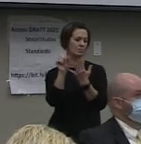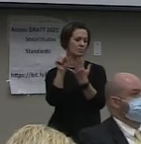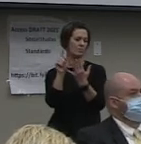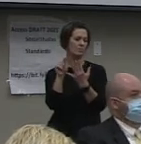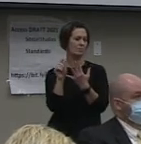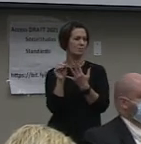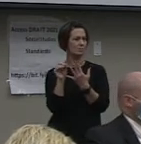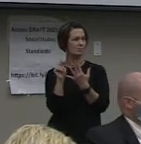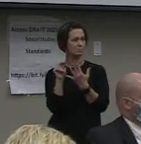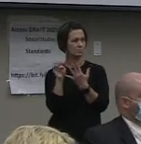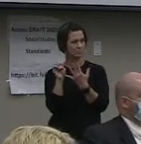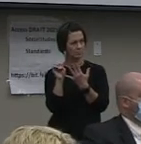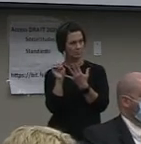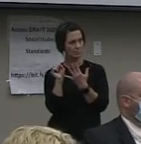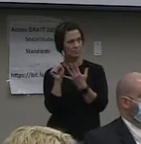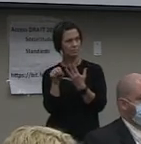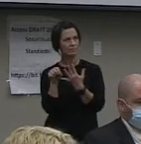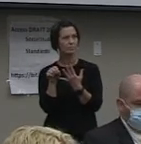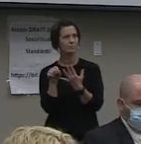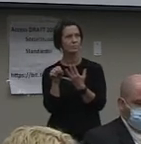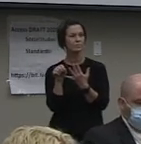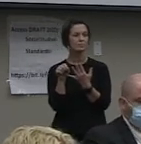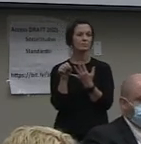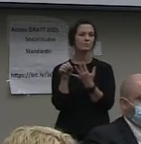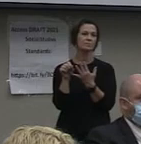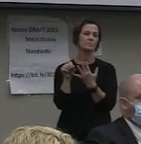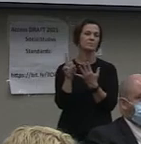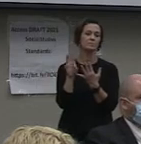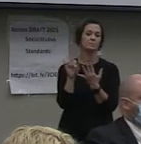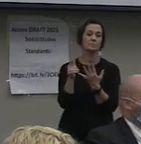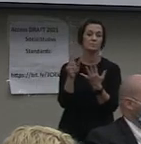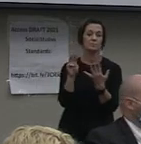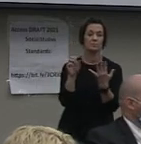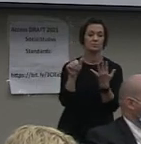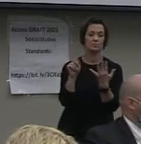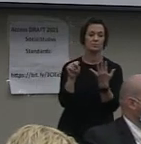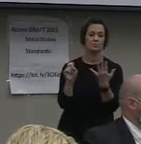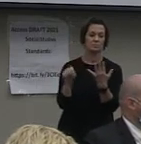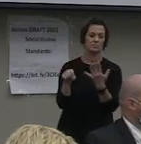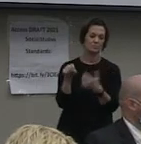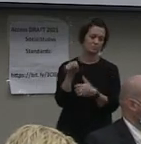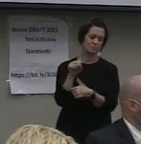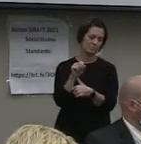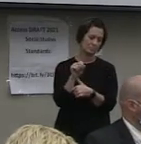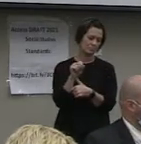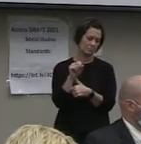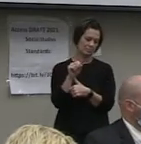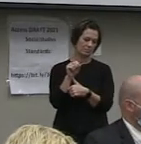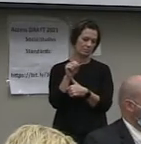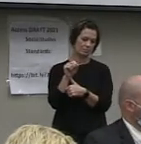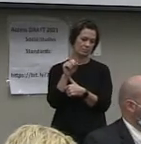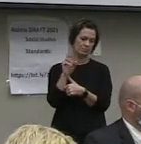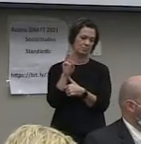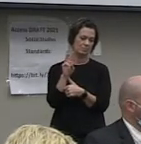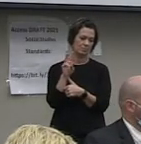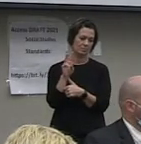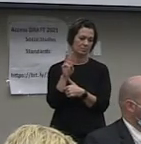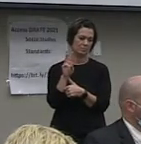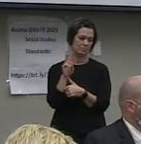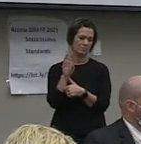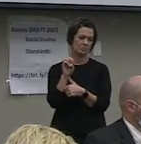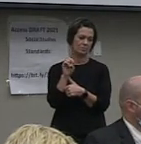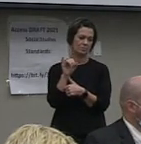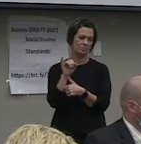Stone? Yes. Crystal Stone votes yes. Ardela Wickman? Yes. Ardela Wickman votes yes. Justin Winder?